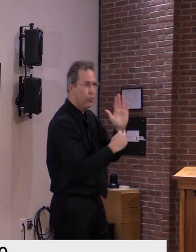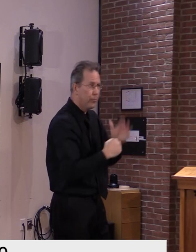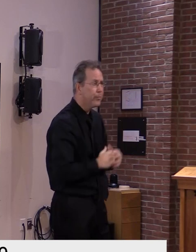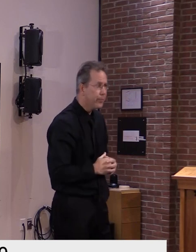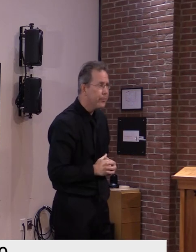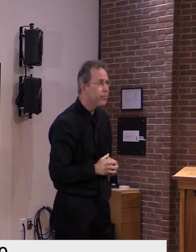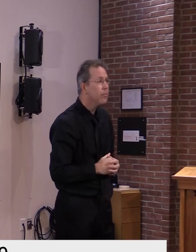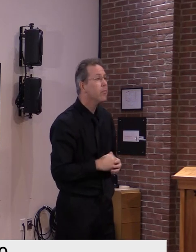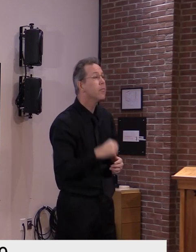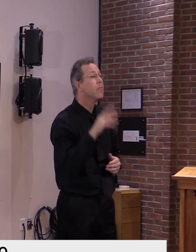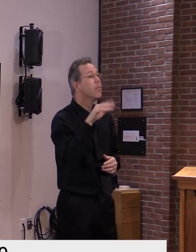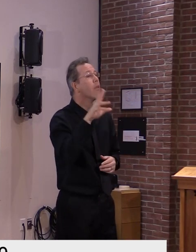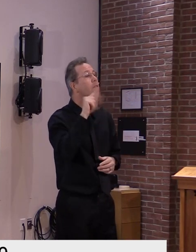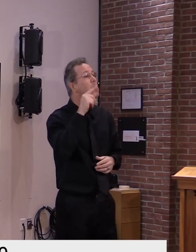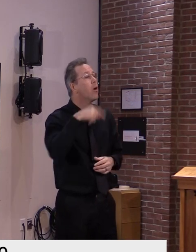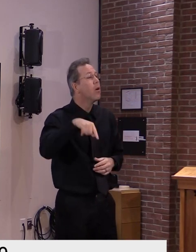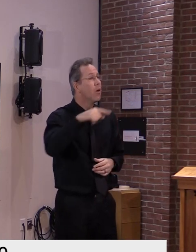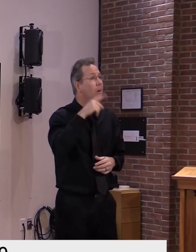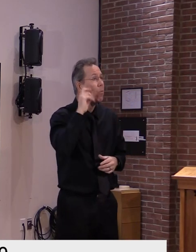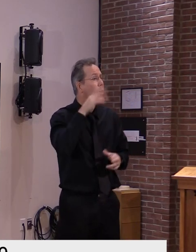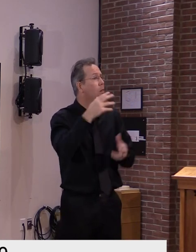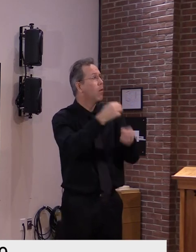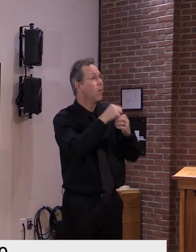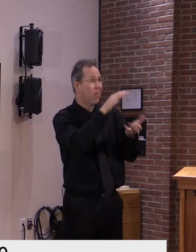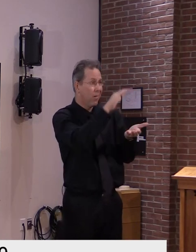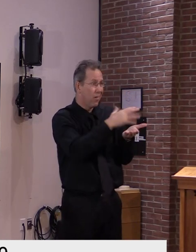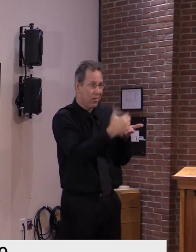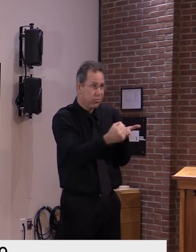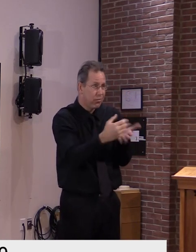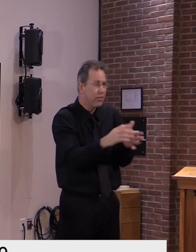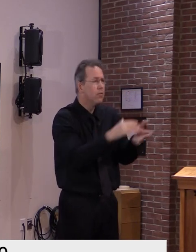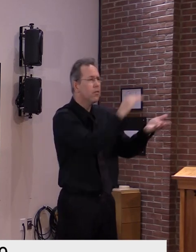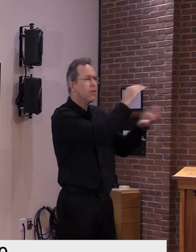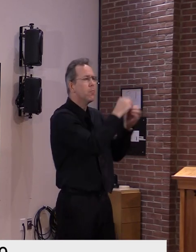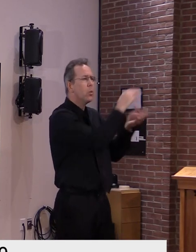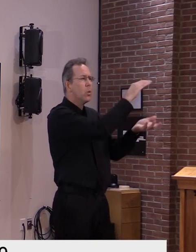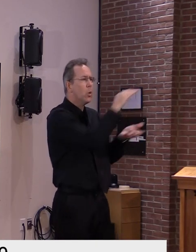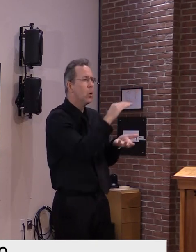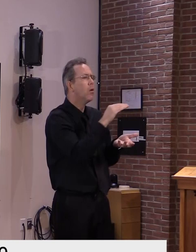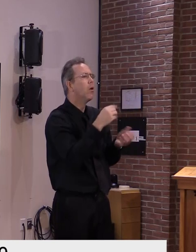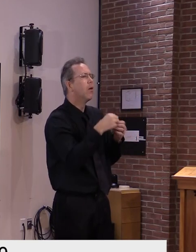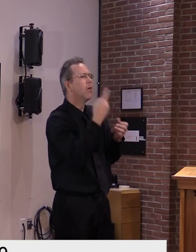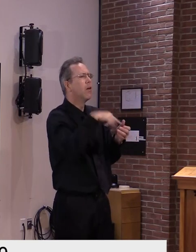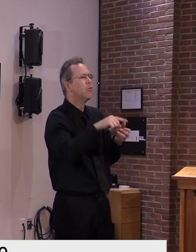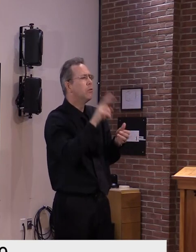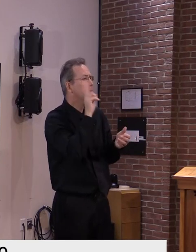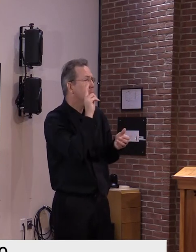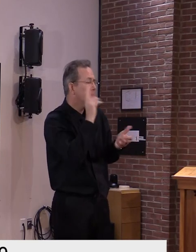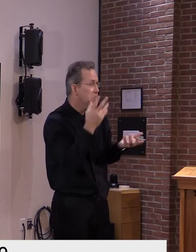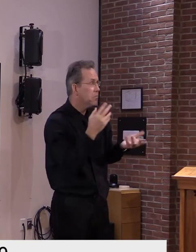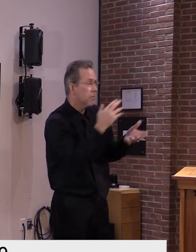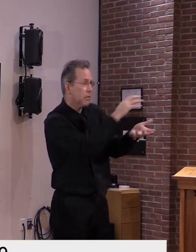shift, but I'm optimistic. So far, we've ordered 5,850 doses,